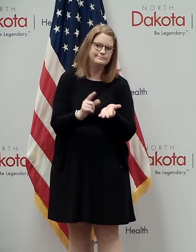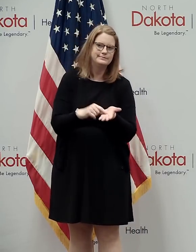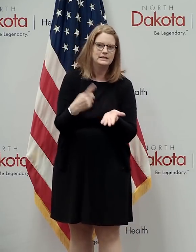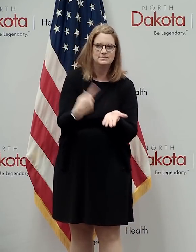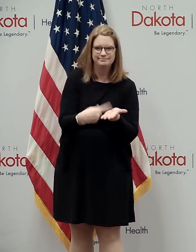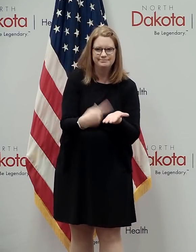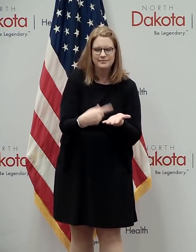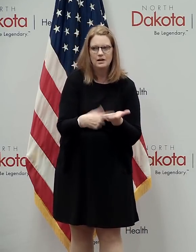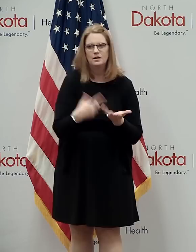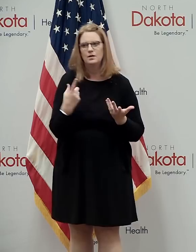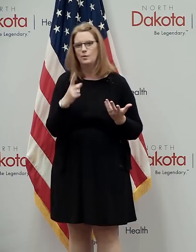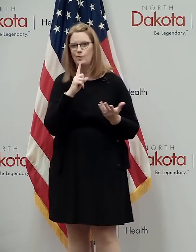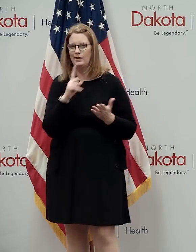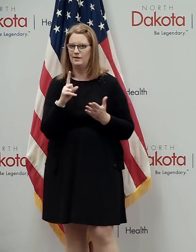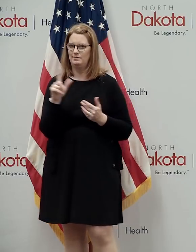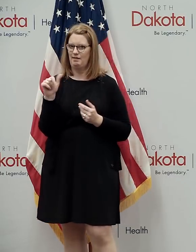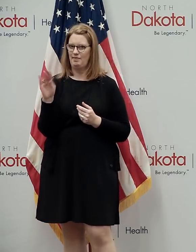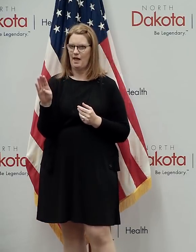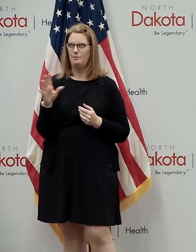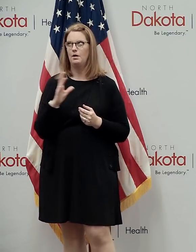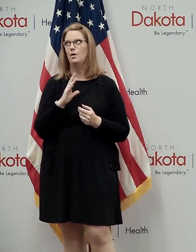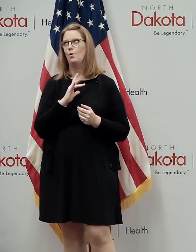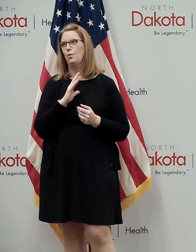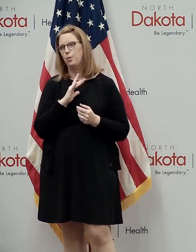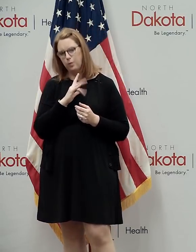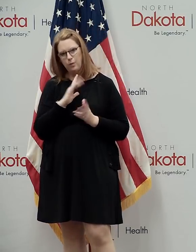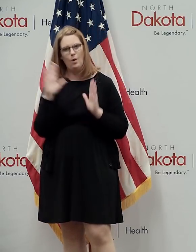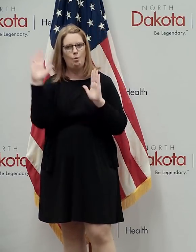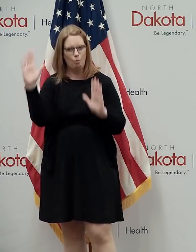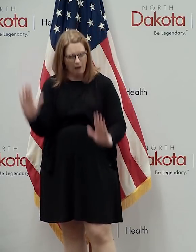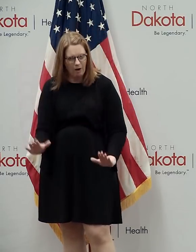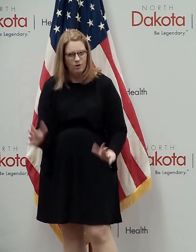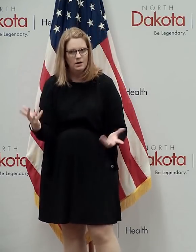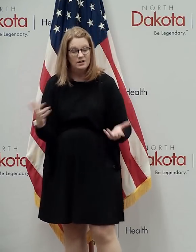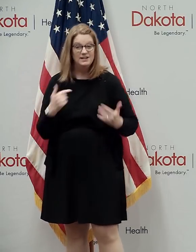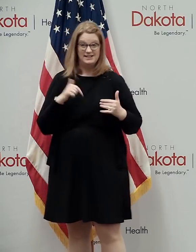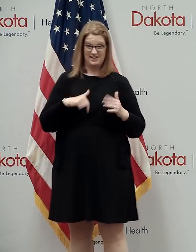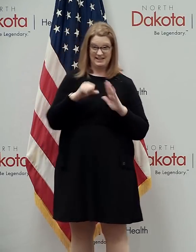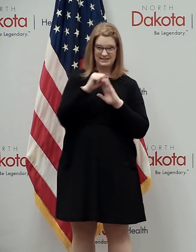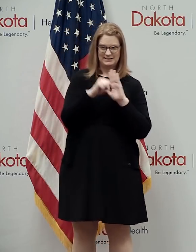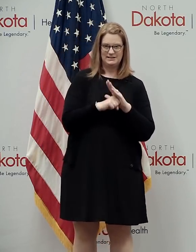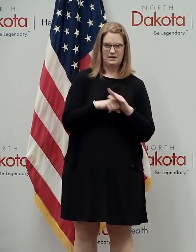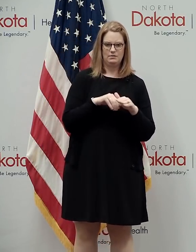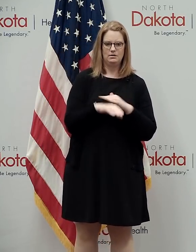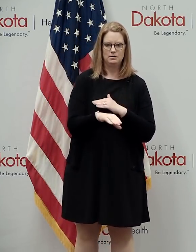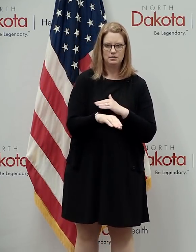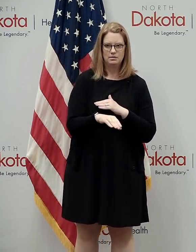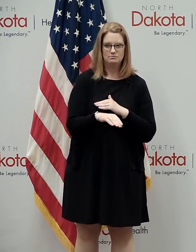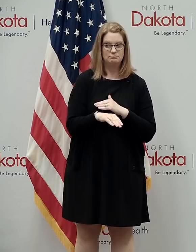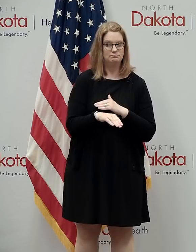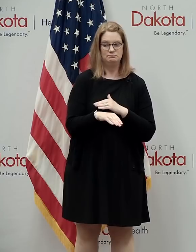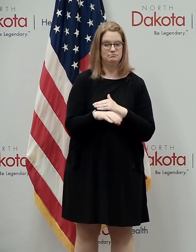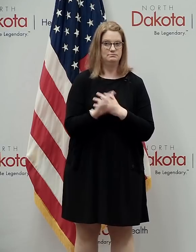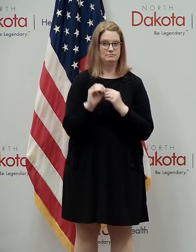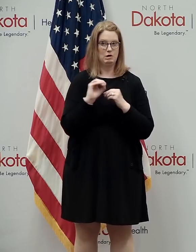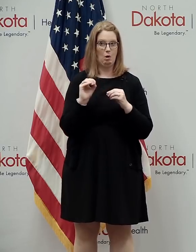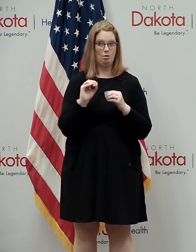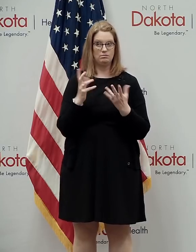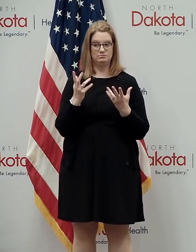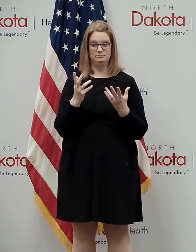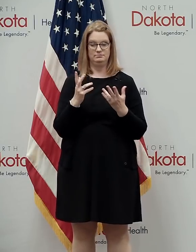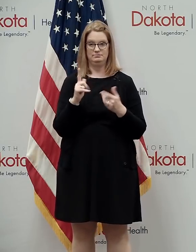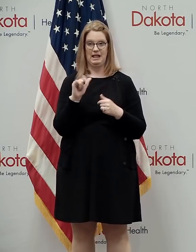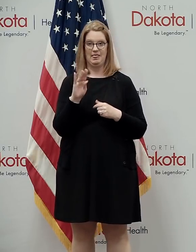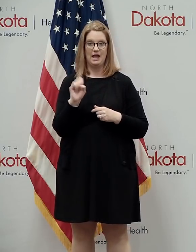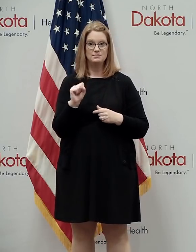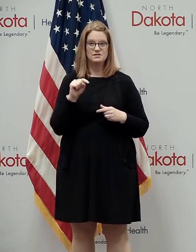talk about the great work that our lab is doing. As a state, when we entered into this, we had no commercial labs within our state boundaries. We're